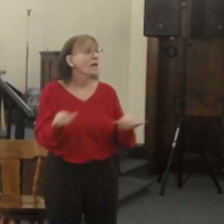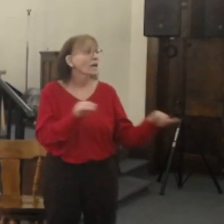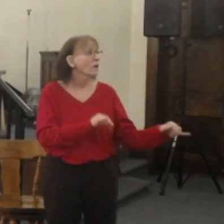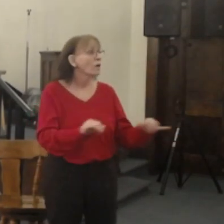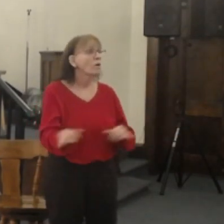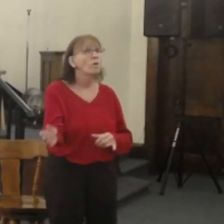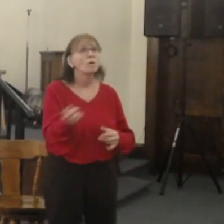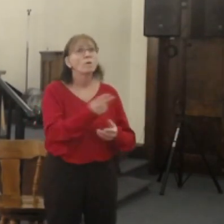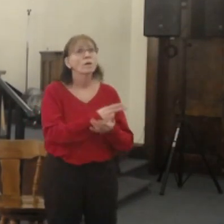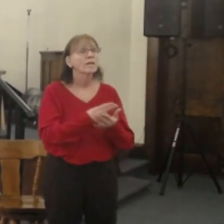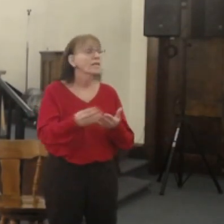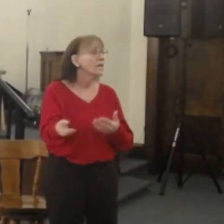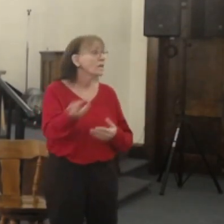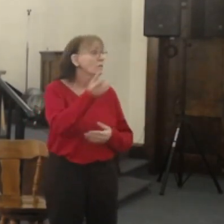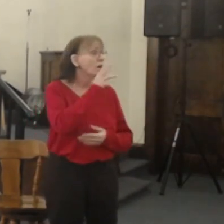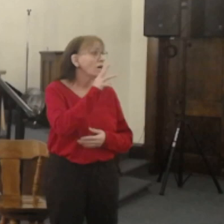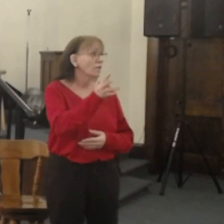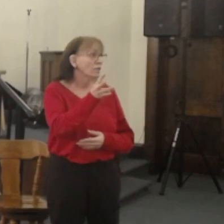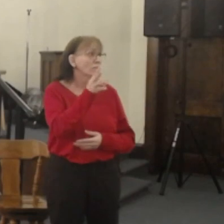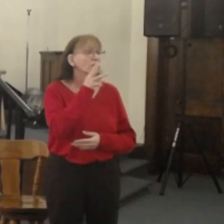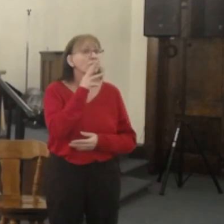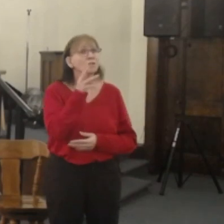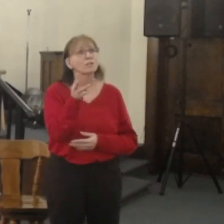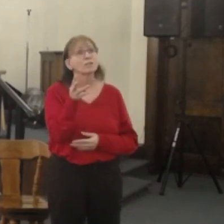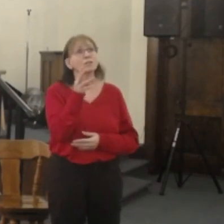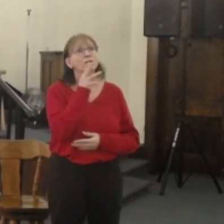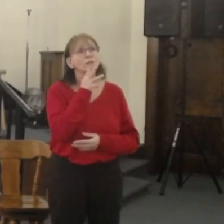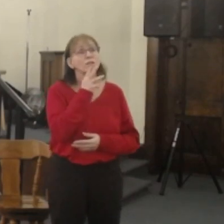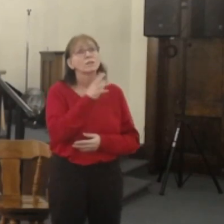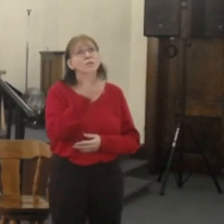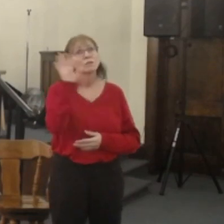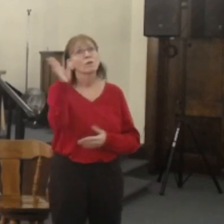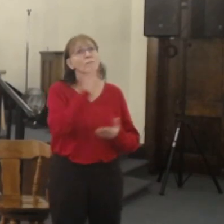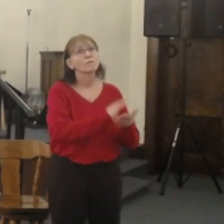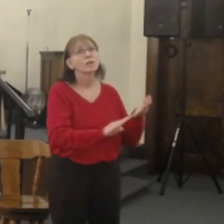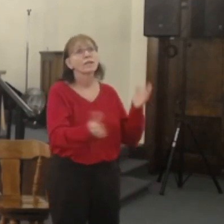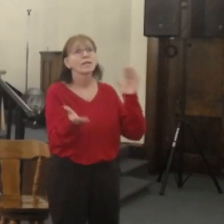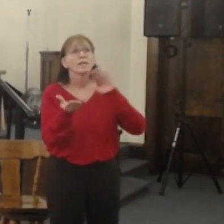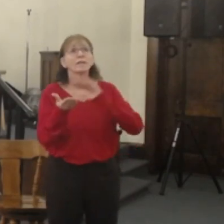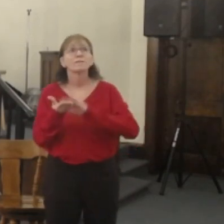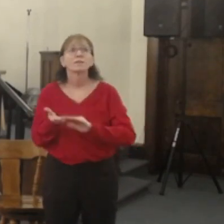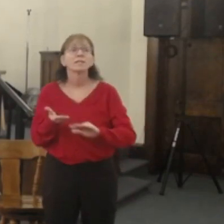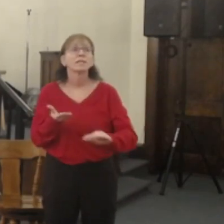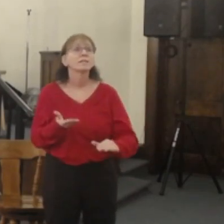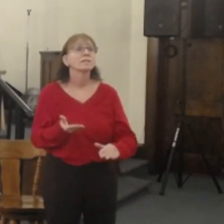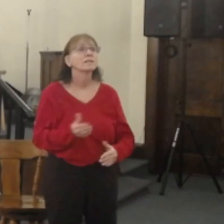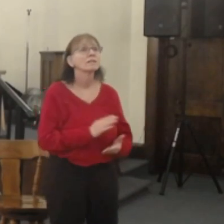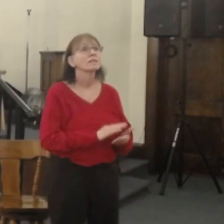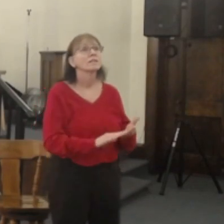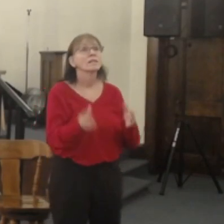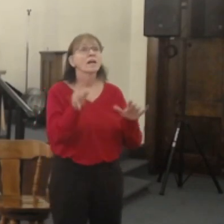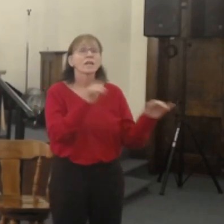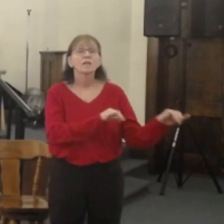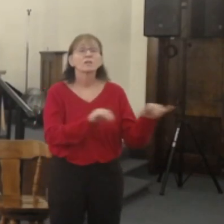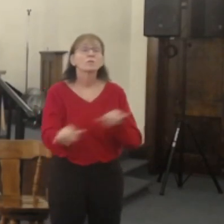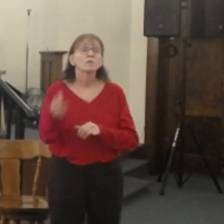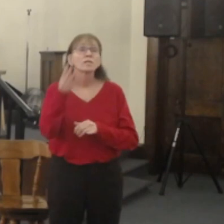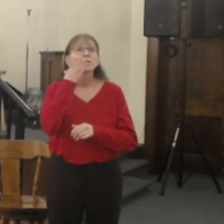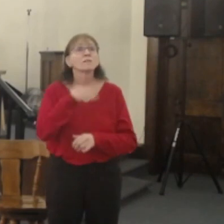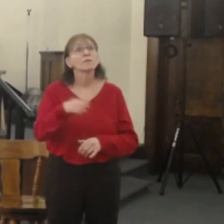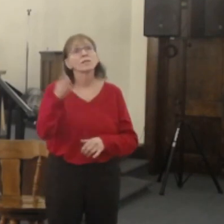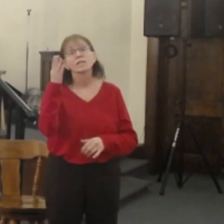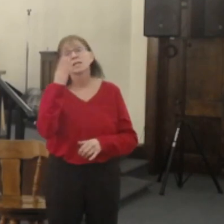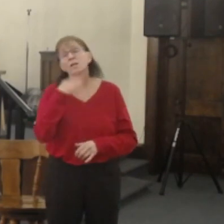It's like holy water, your forgiveness. Oh, it's like